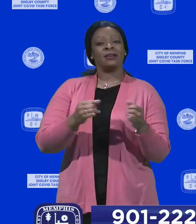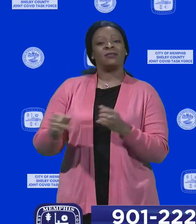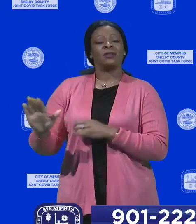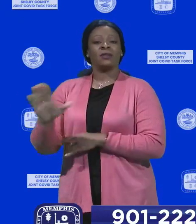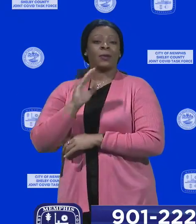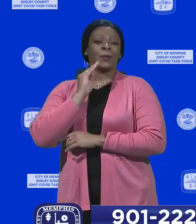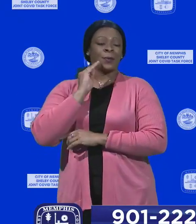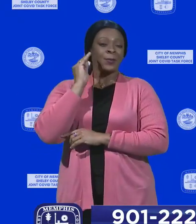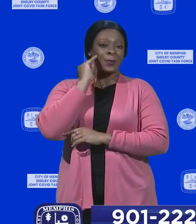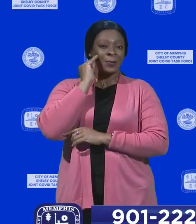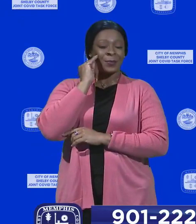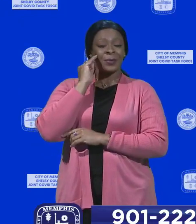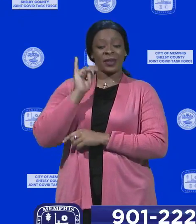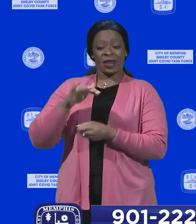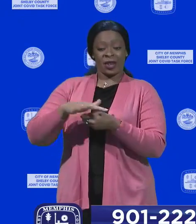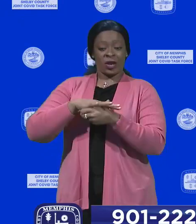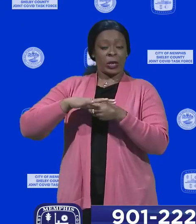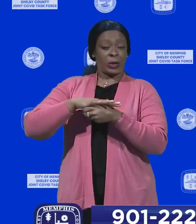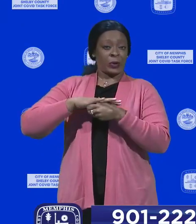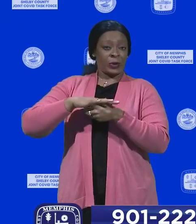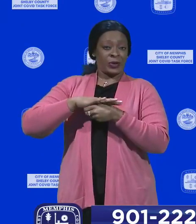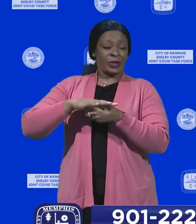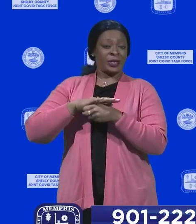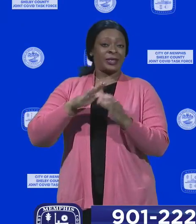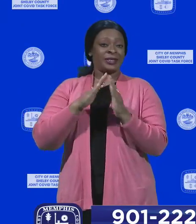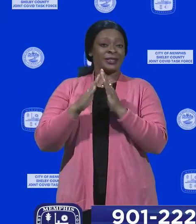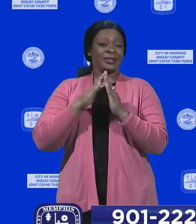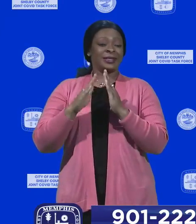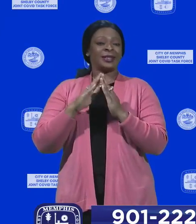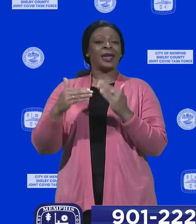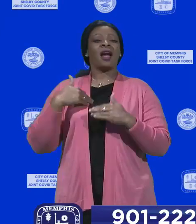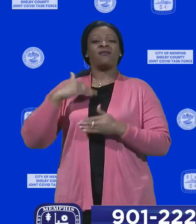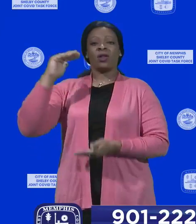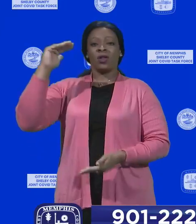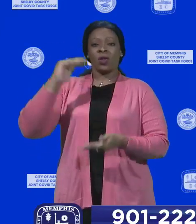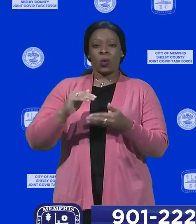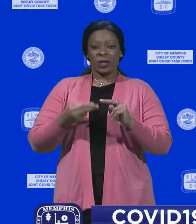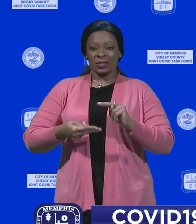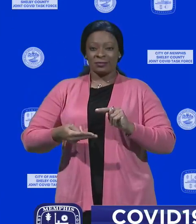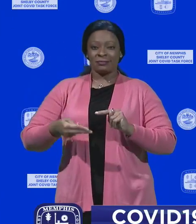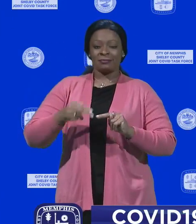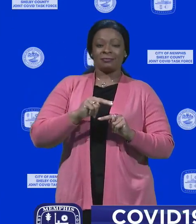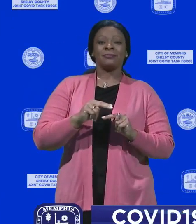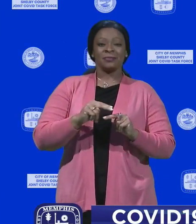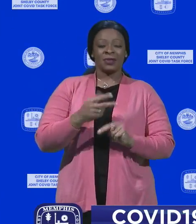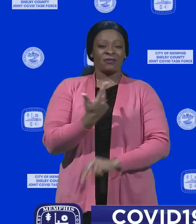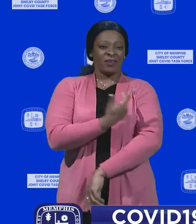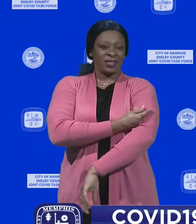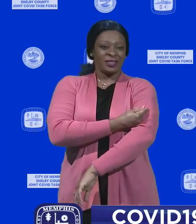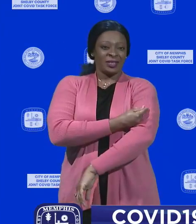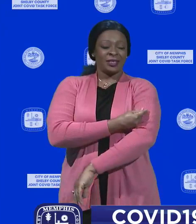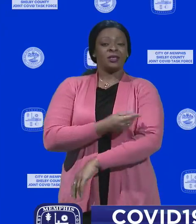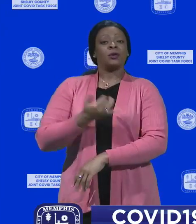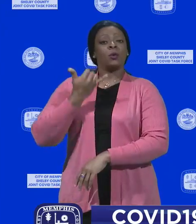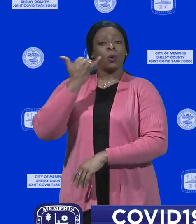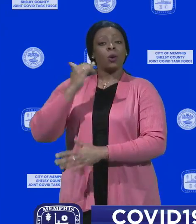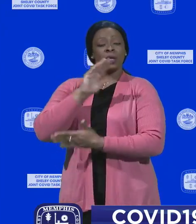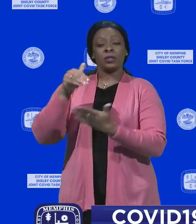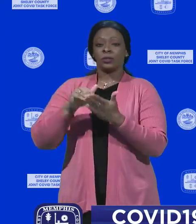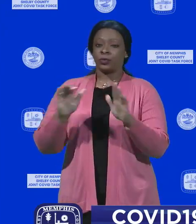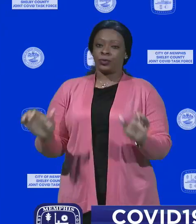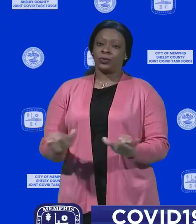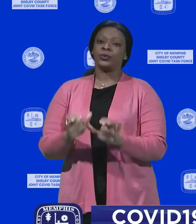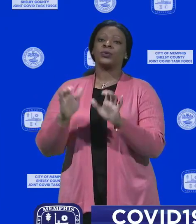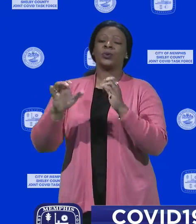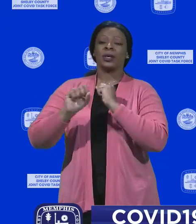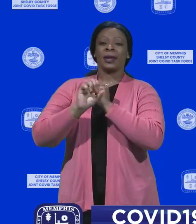homes. And those are in the areas of the city where we have the lowest uptake. We also have our call center that is doing